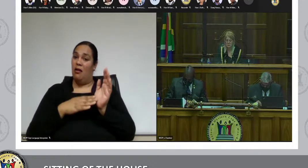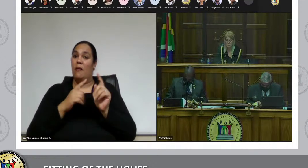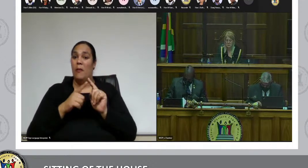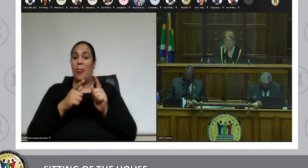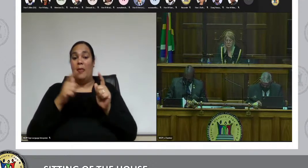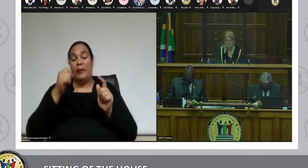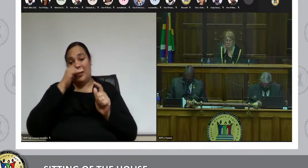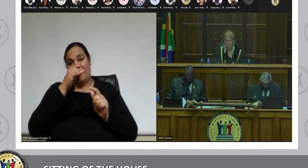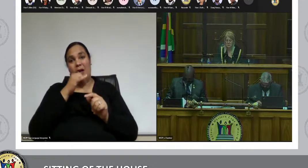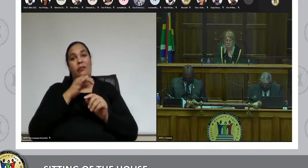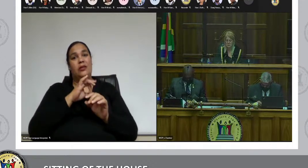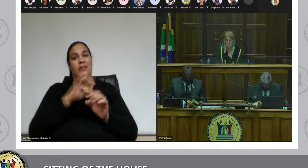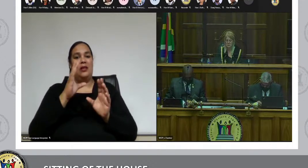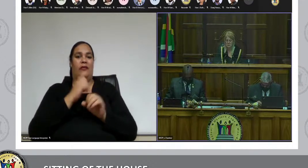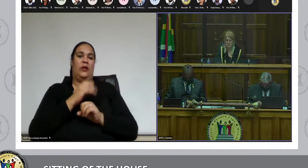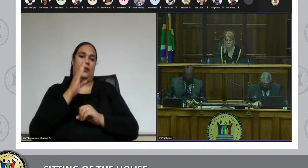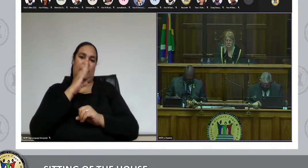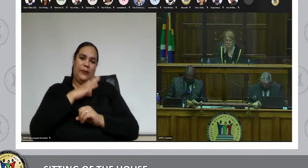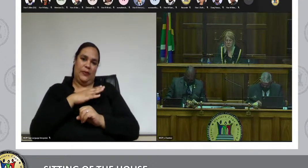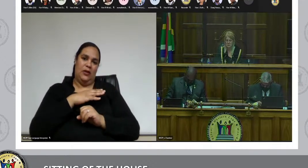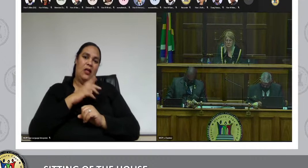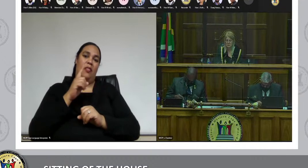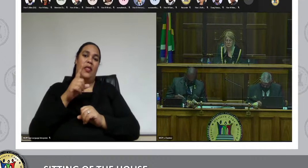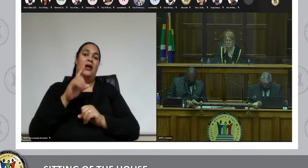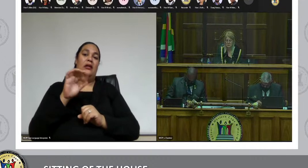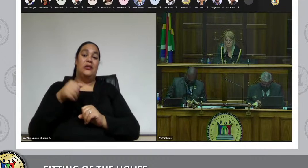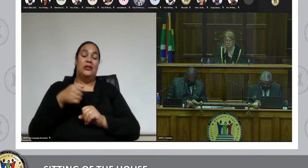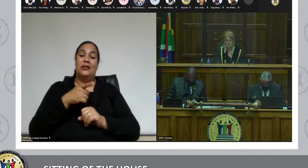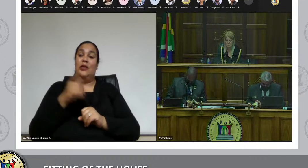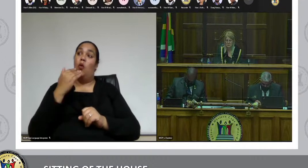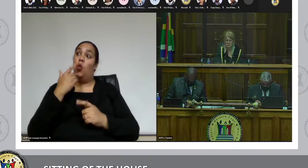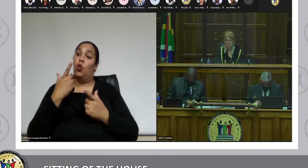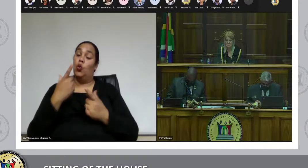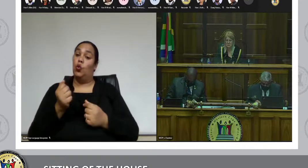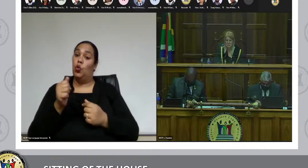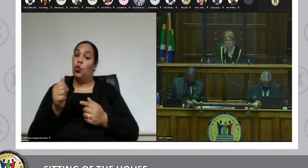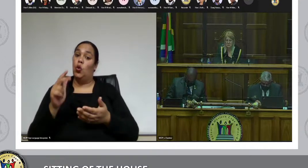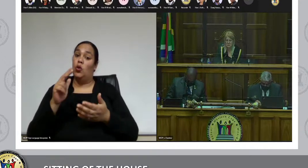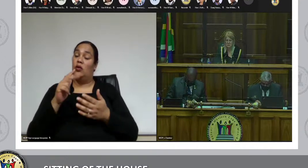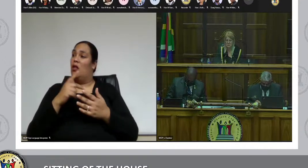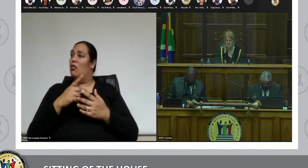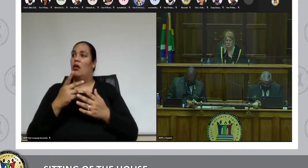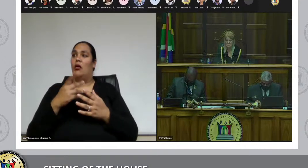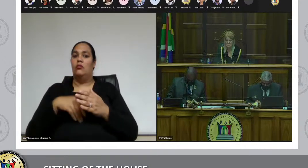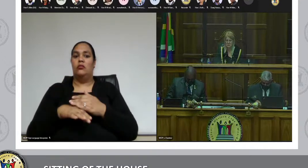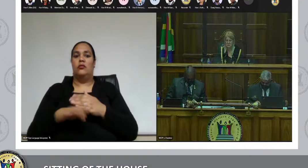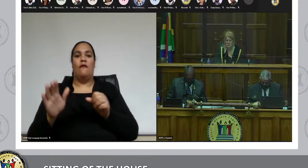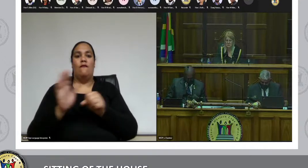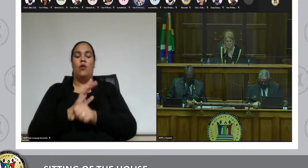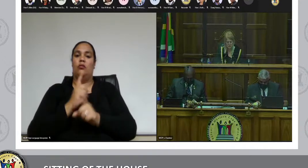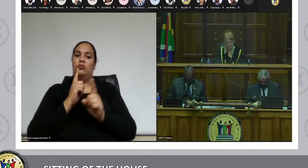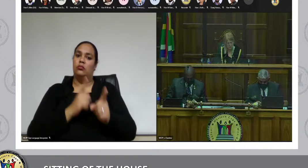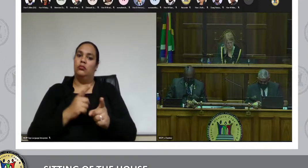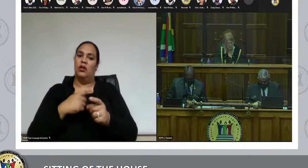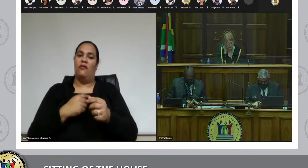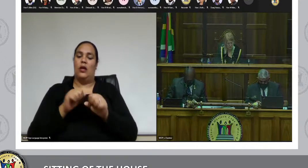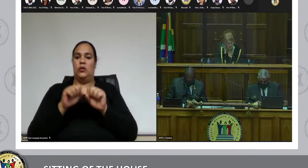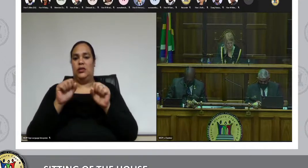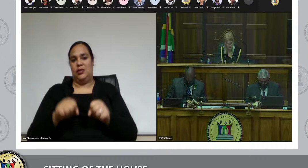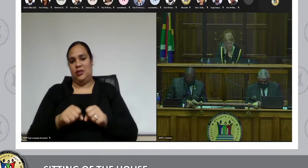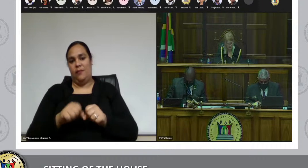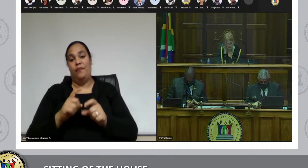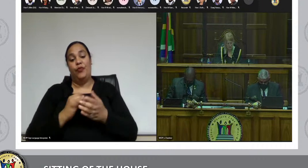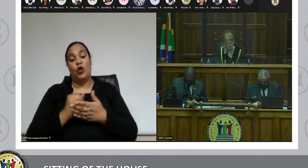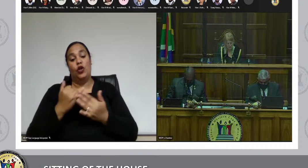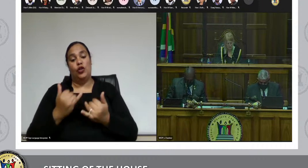left unattended. That is that those who commit these vile acts are not facing the full might of our legal system. Earlier today,